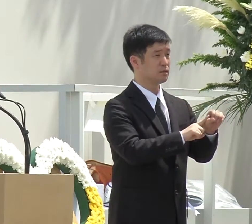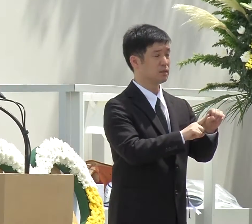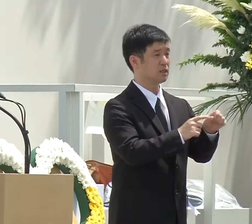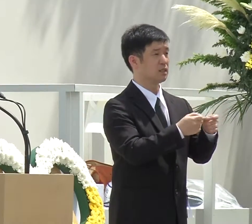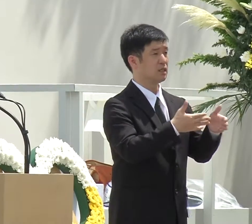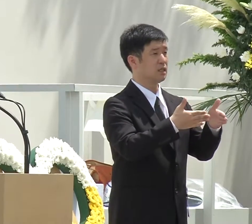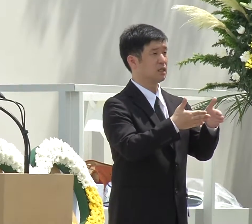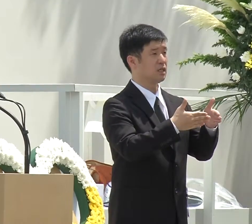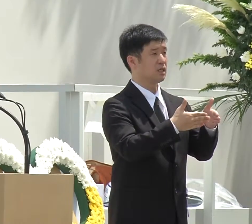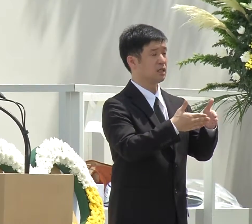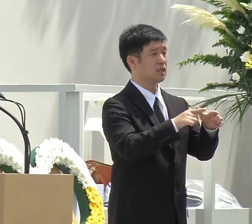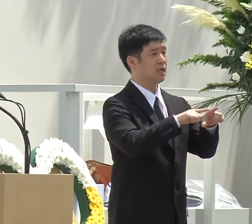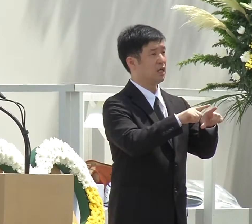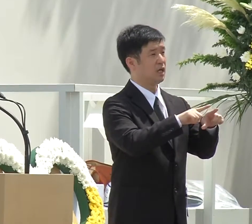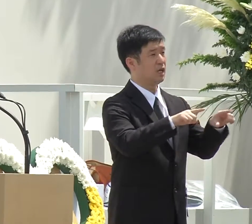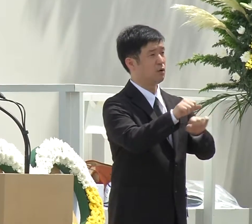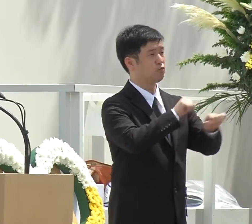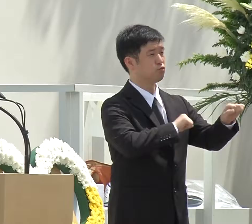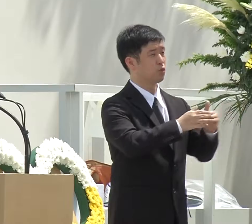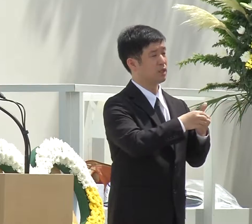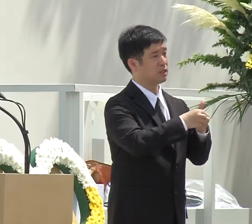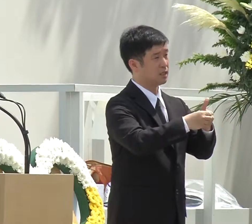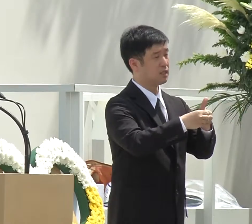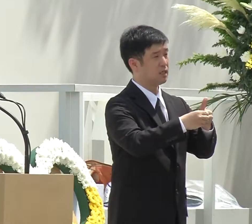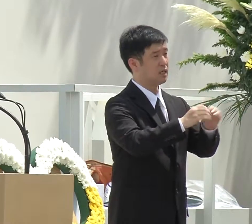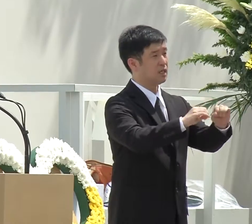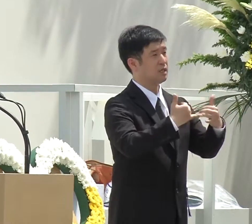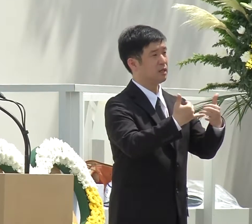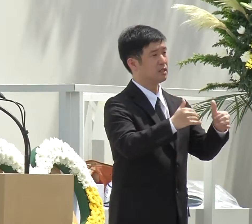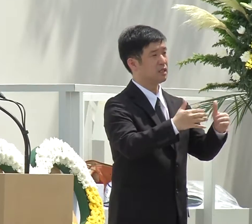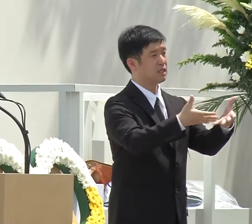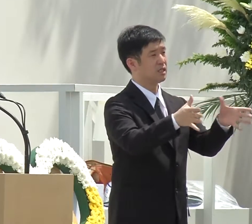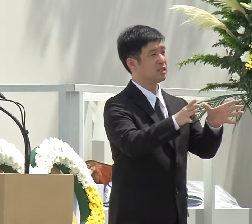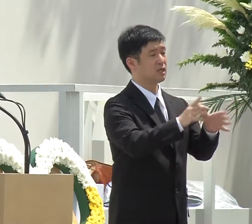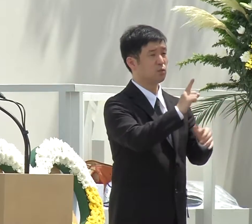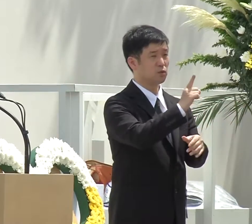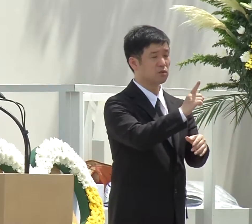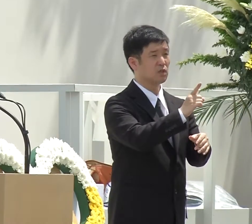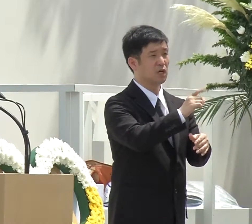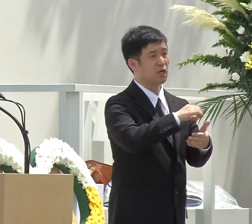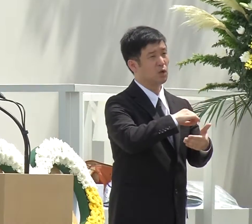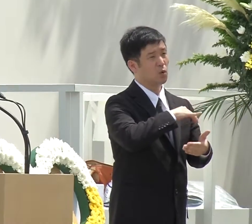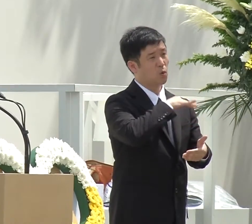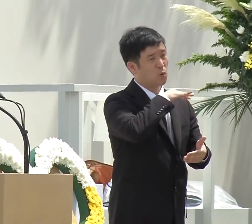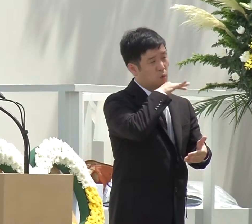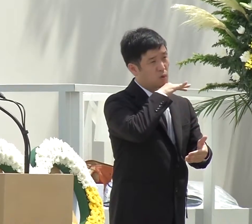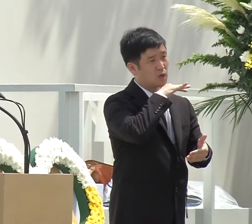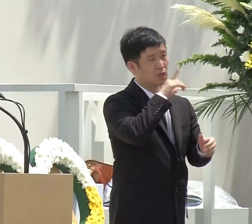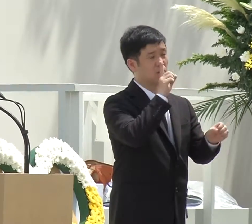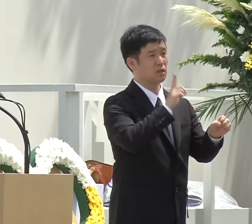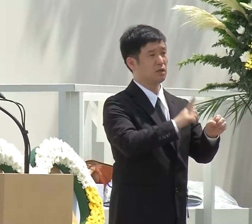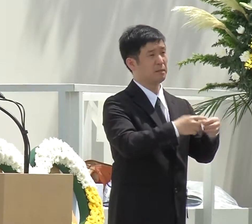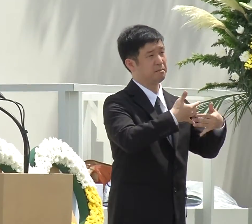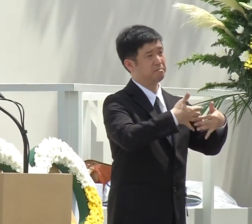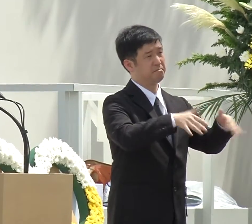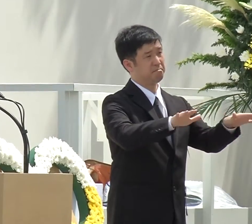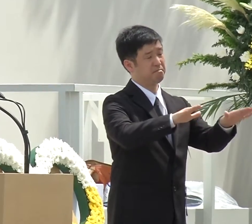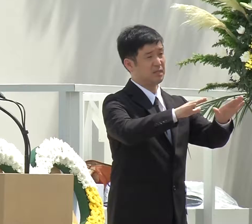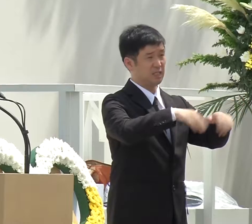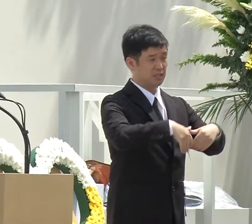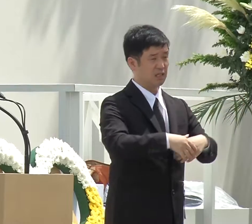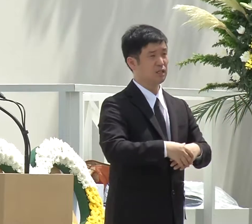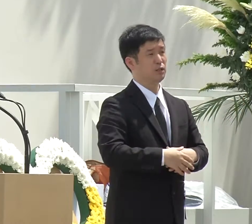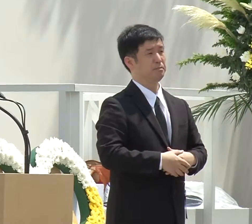This year, one of the Hibakusha organizations that had led the peace movement in Nagasaki was dissolved